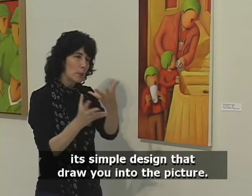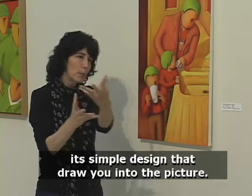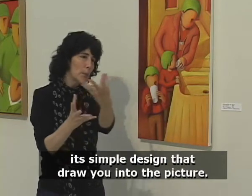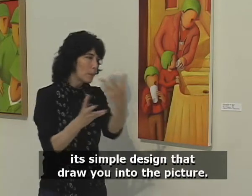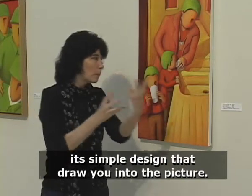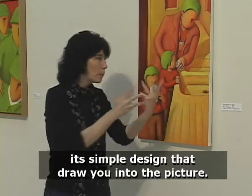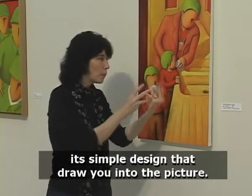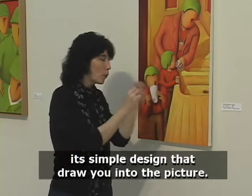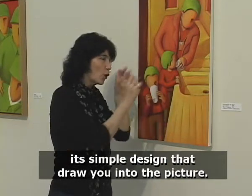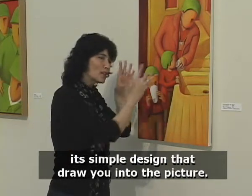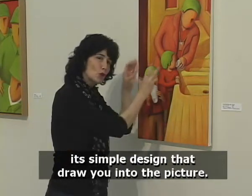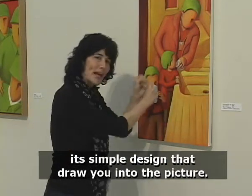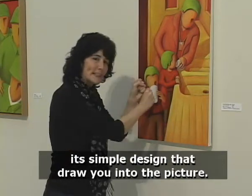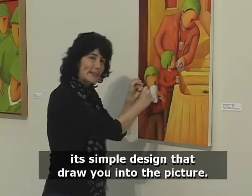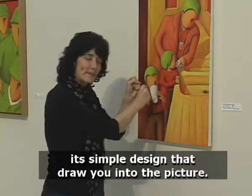that draw you into the picture.